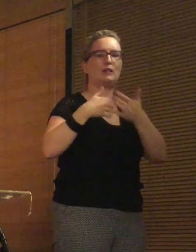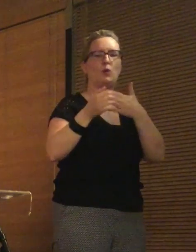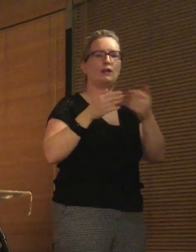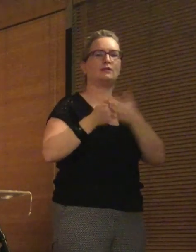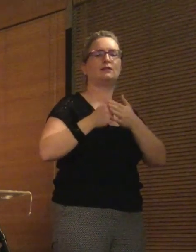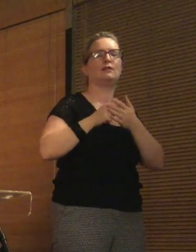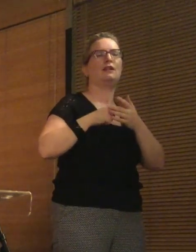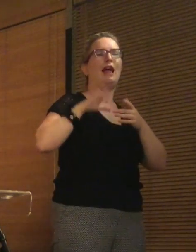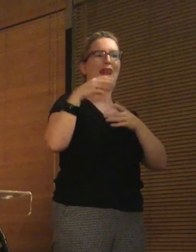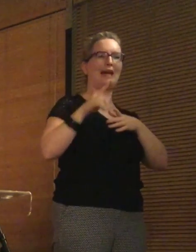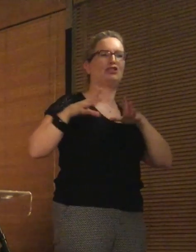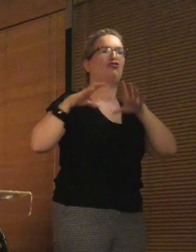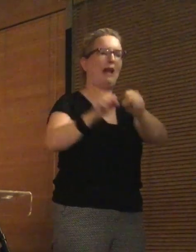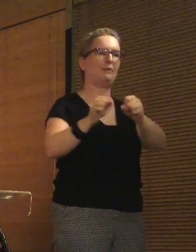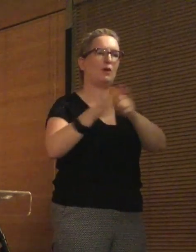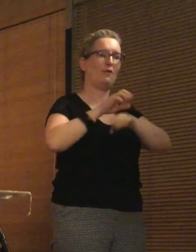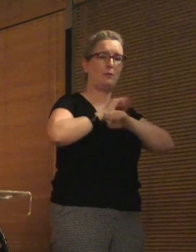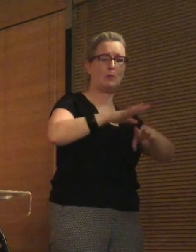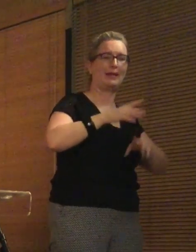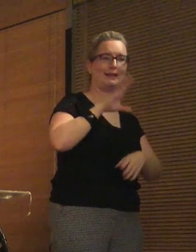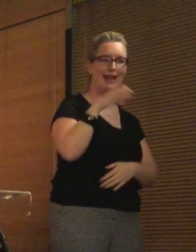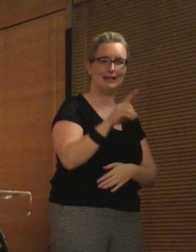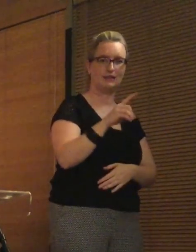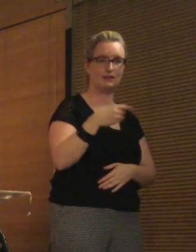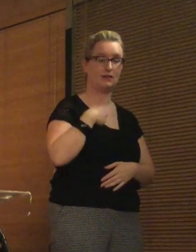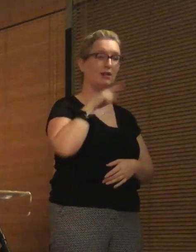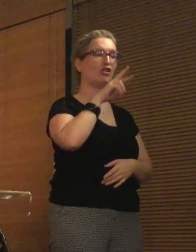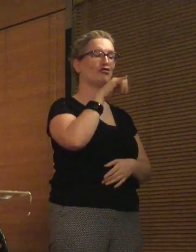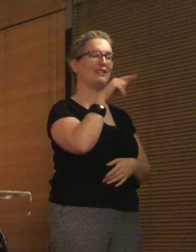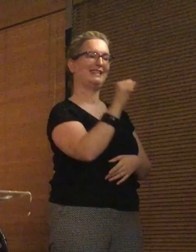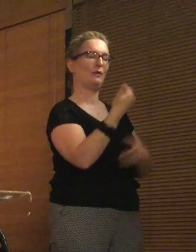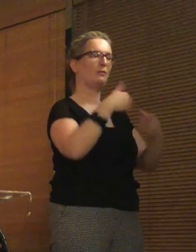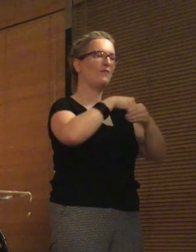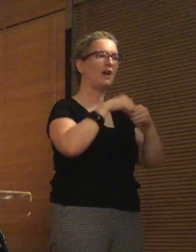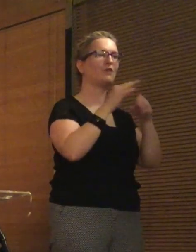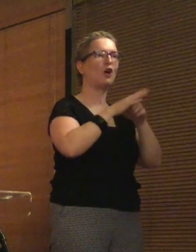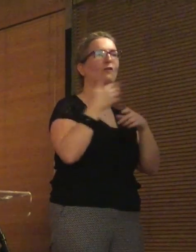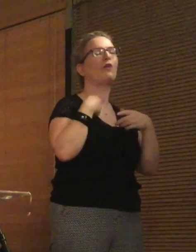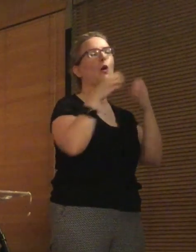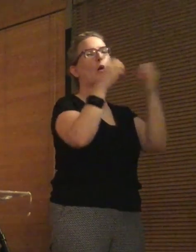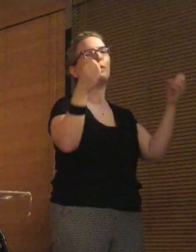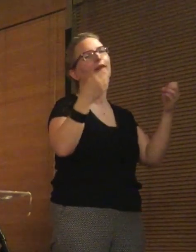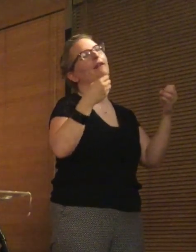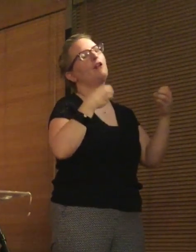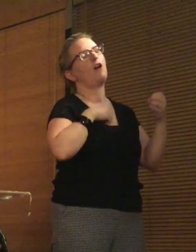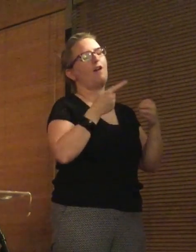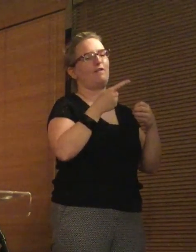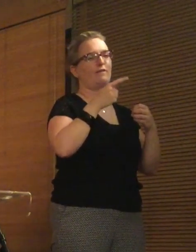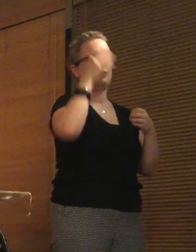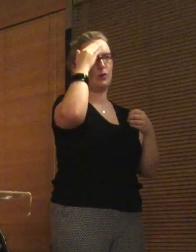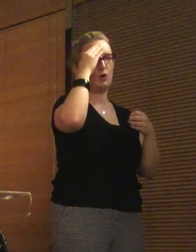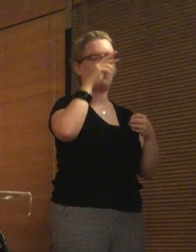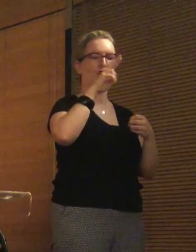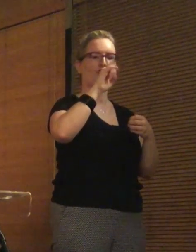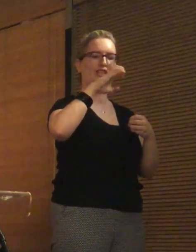lands. Rita and all the women, they took part in the opening of the wonderful Richmond Barracks during the 1916